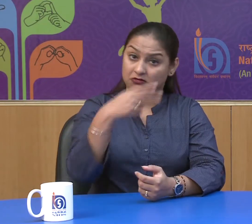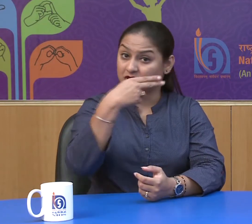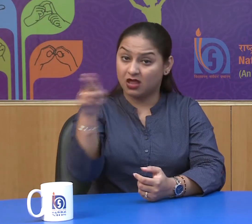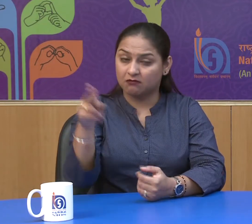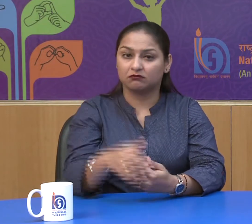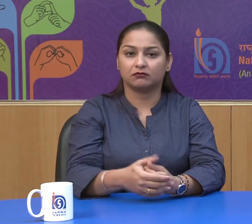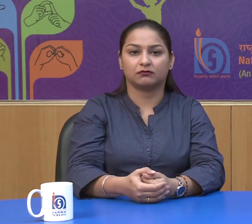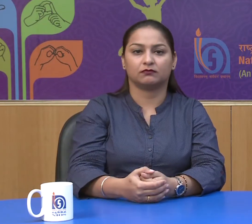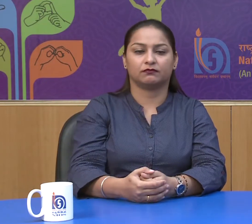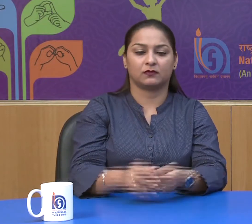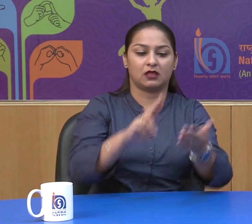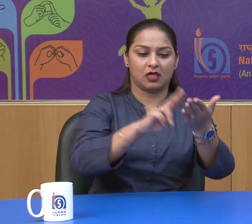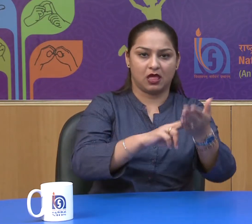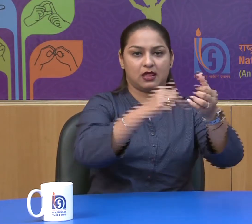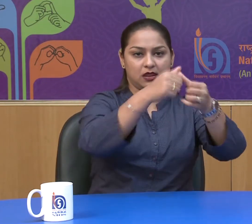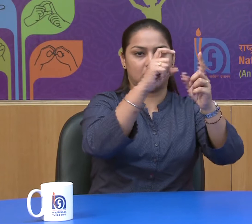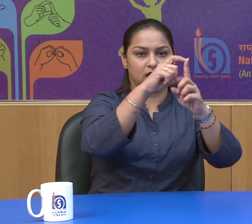Nadir Shah,